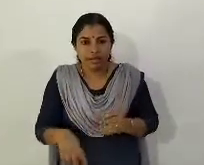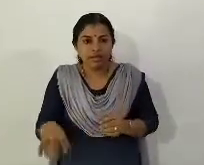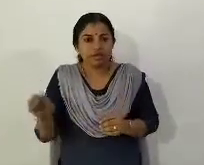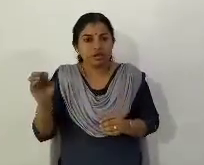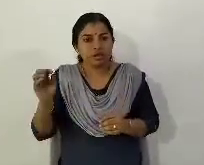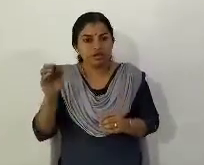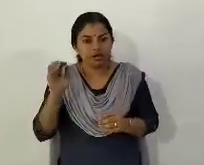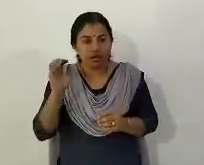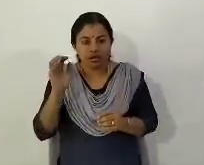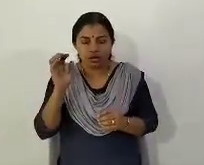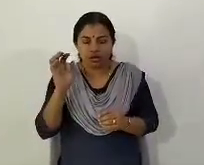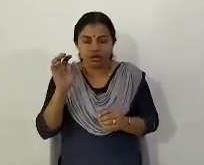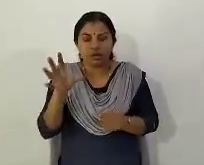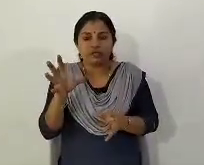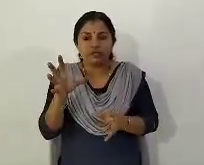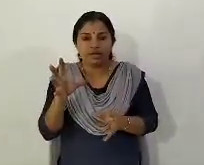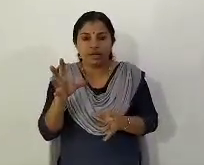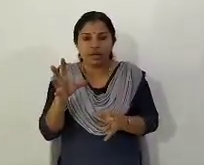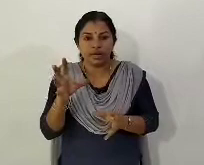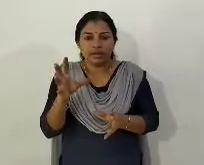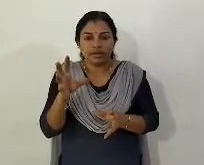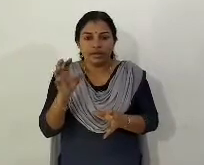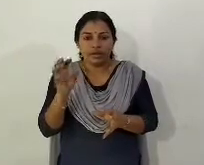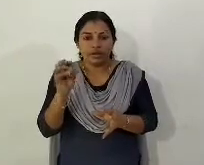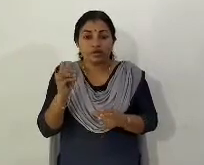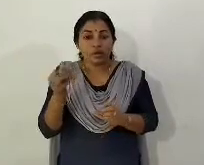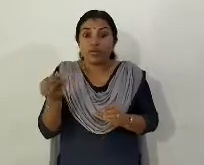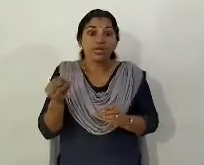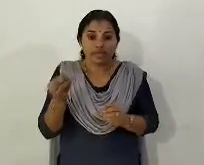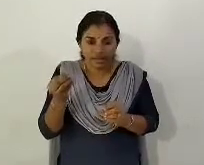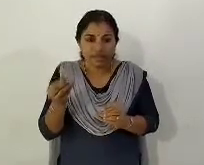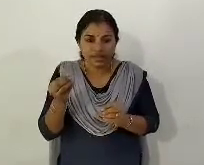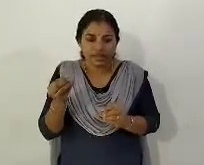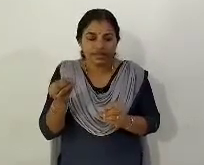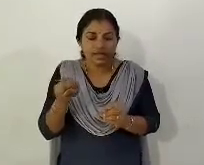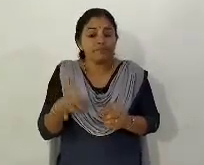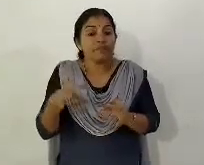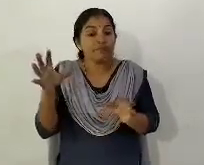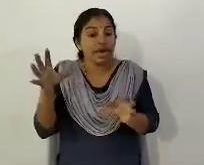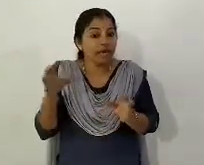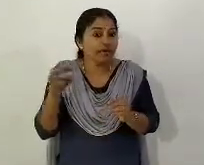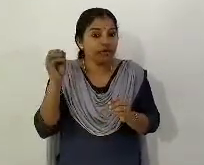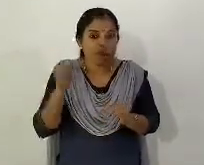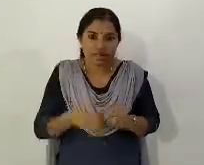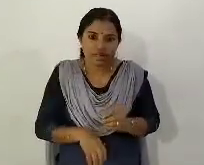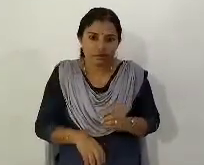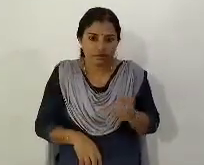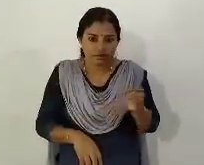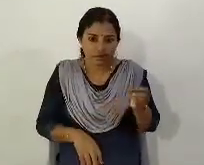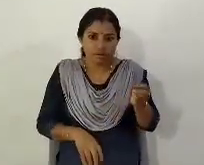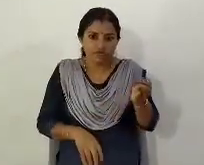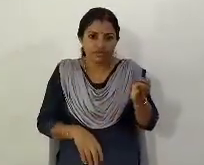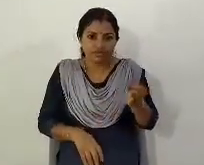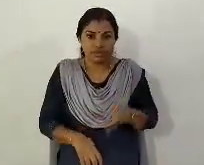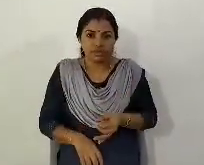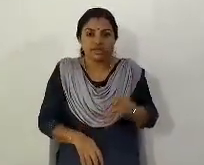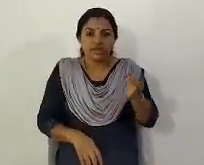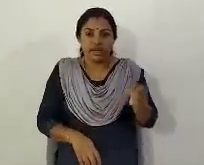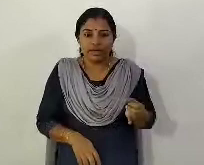a geographic or geometric figure. That may be a geometric figure like